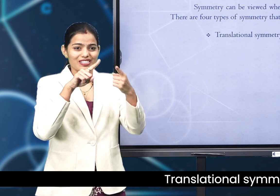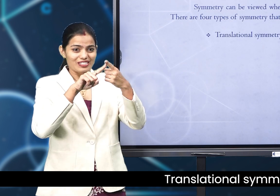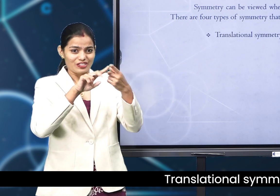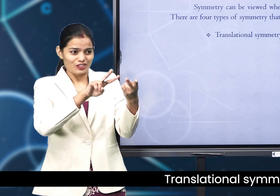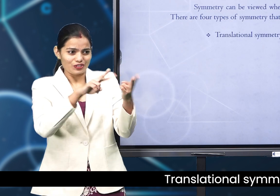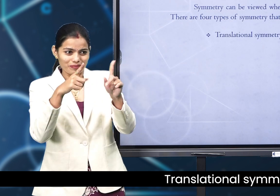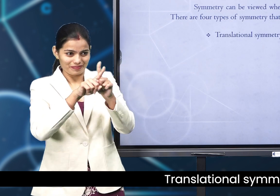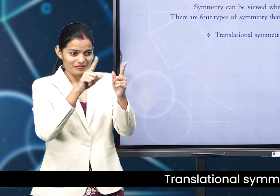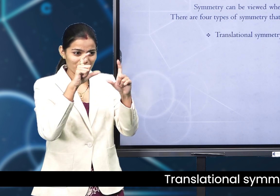Translational symmetry,